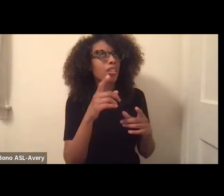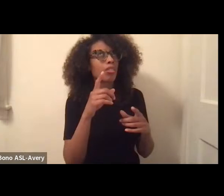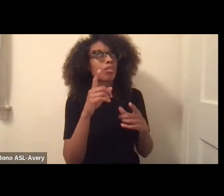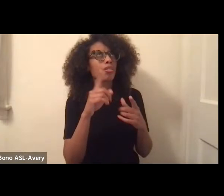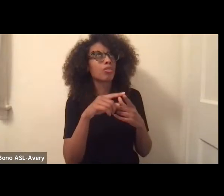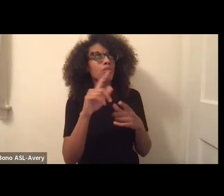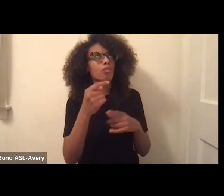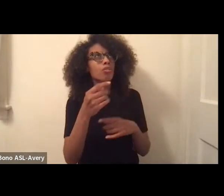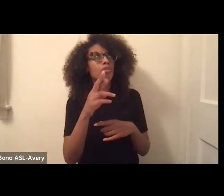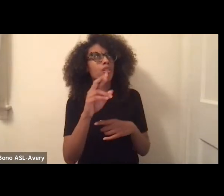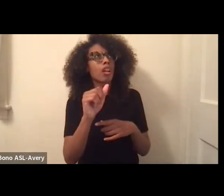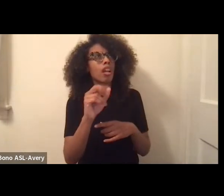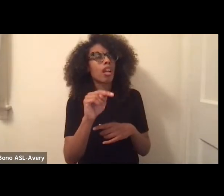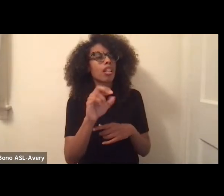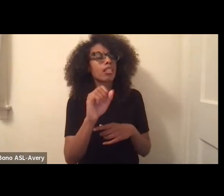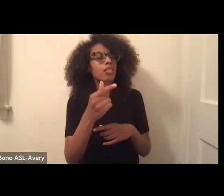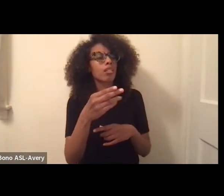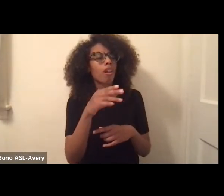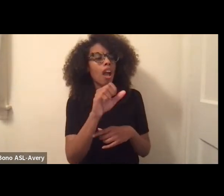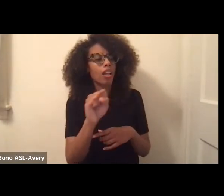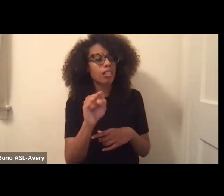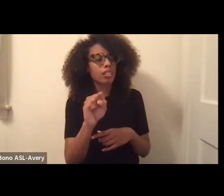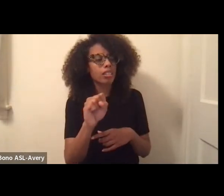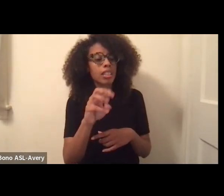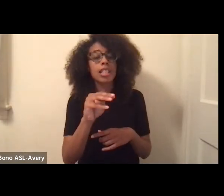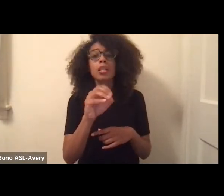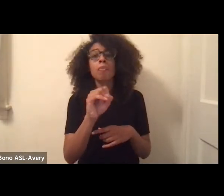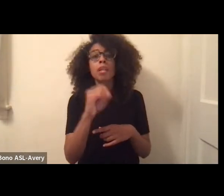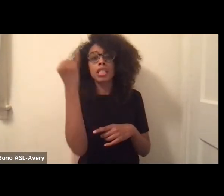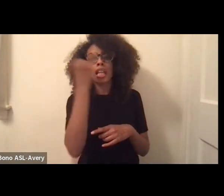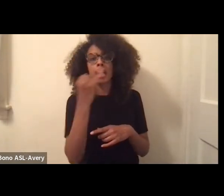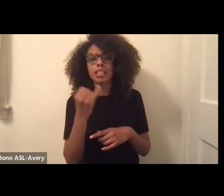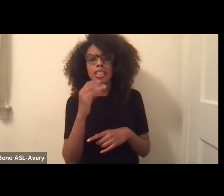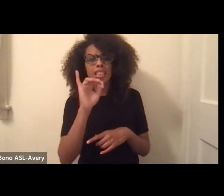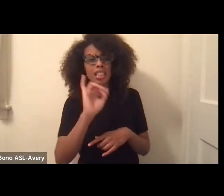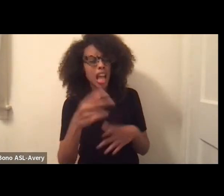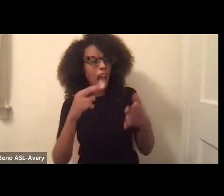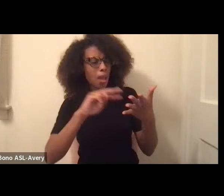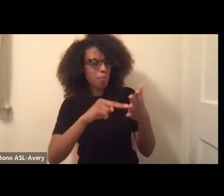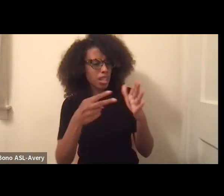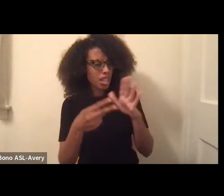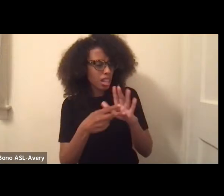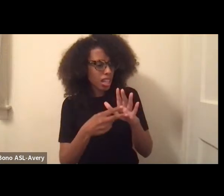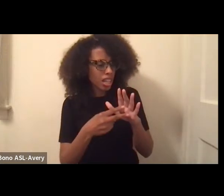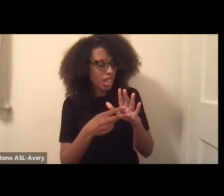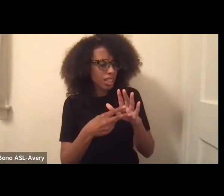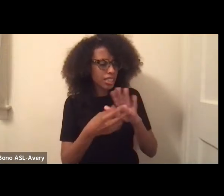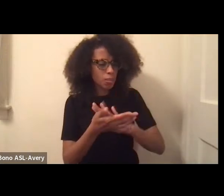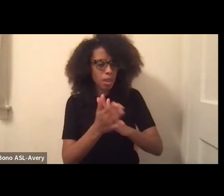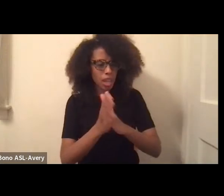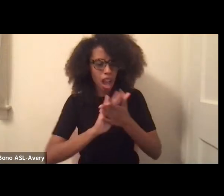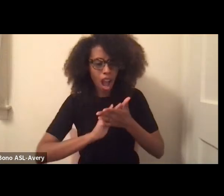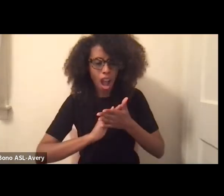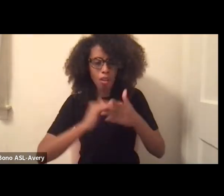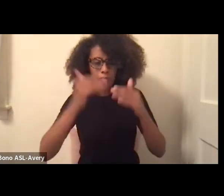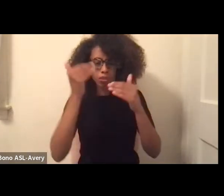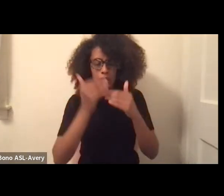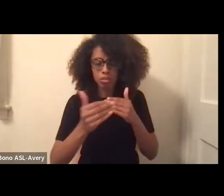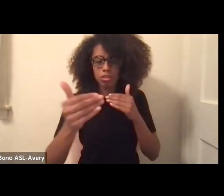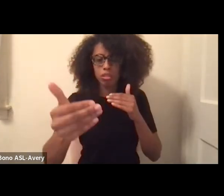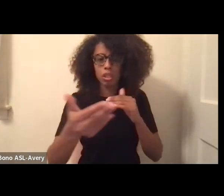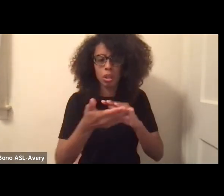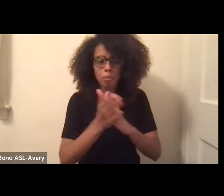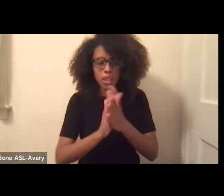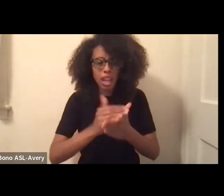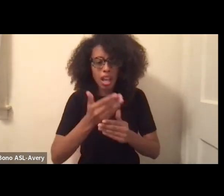transgress? To transgress. Does that mean to like become to move forward, to become something better? Because